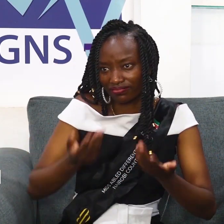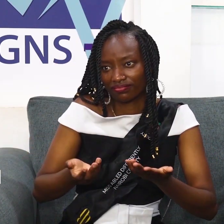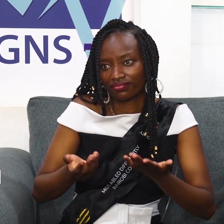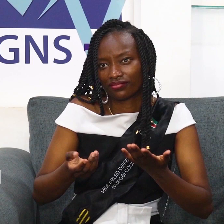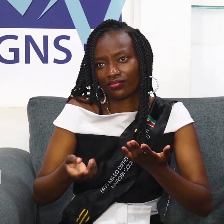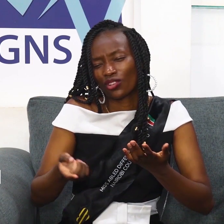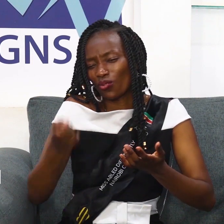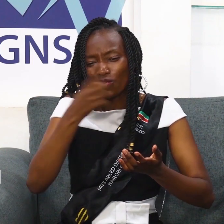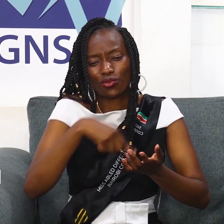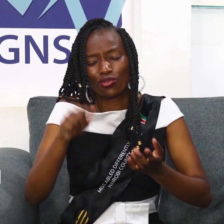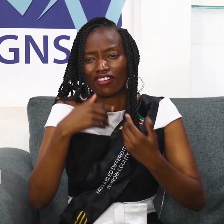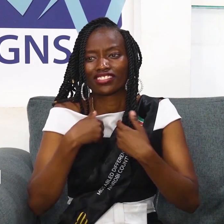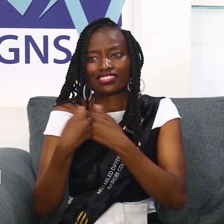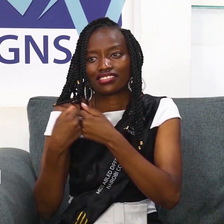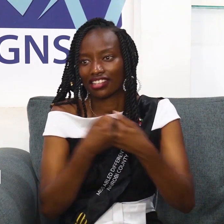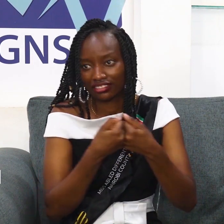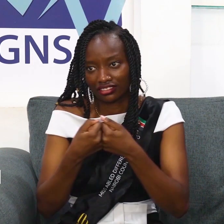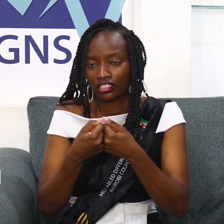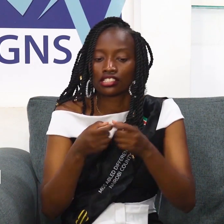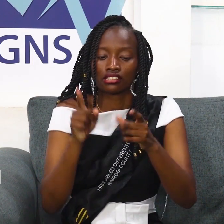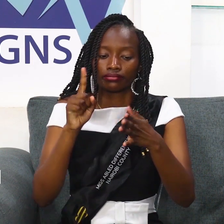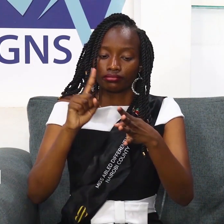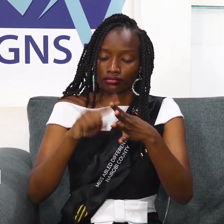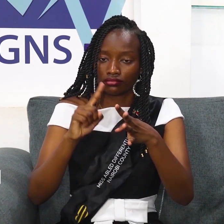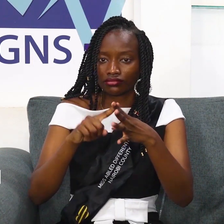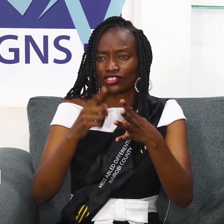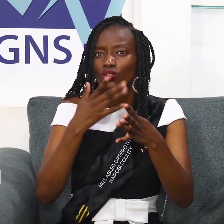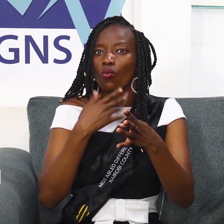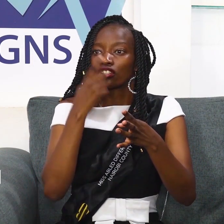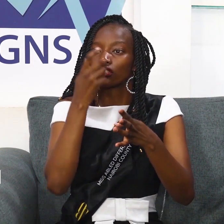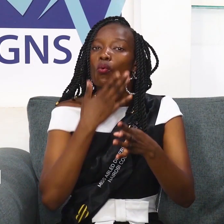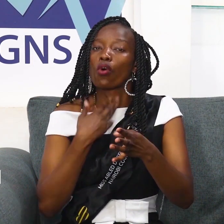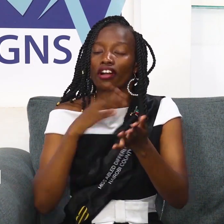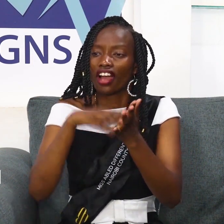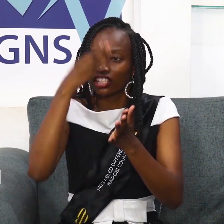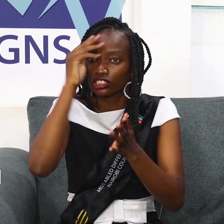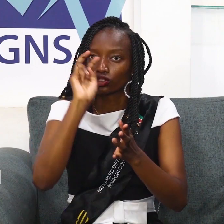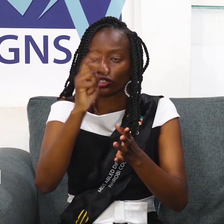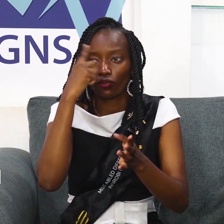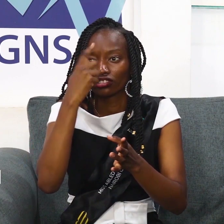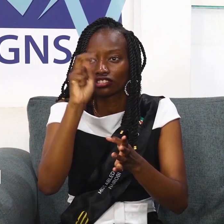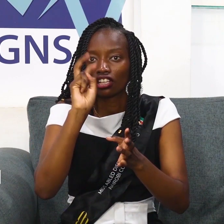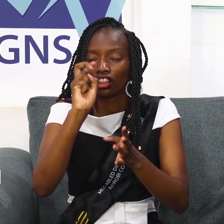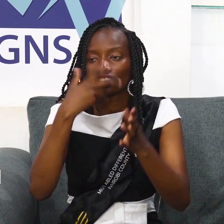And the teachers were not even enough in the school. We really were experiencing a lot of challenges. If you want to